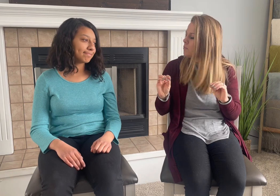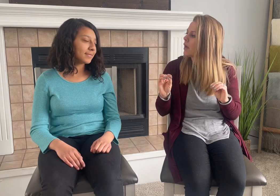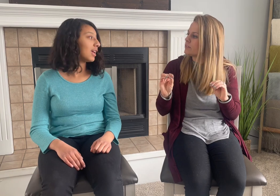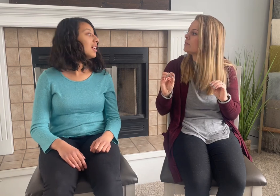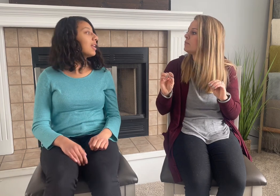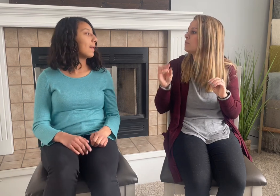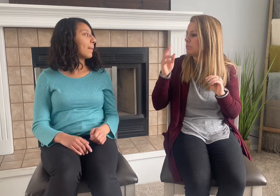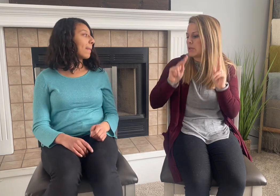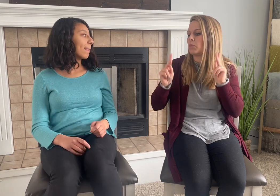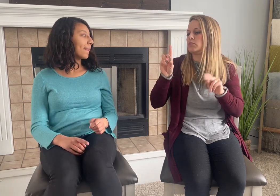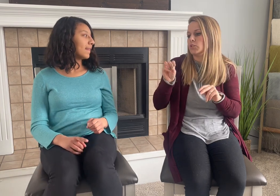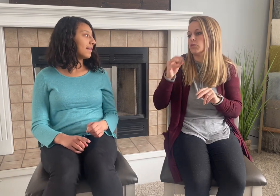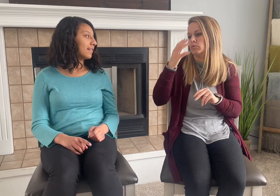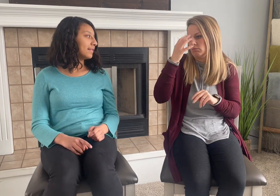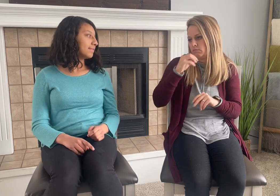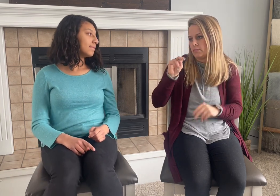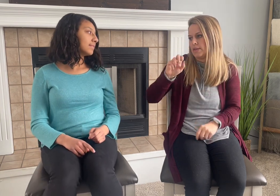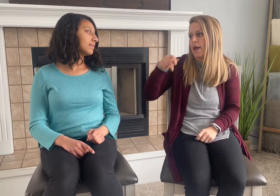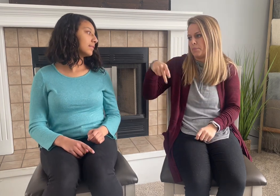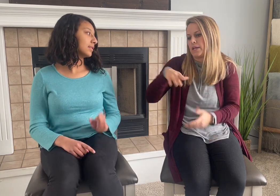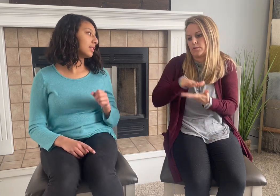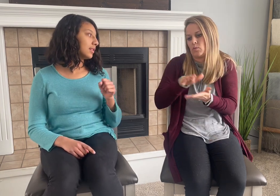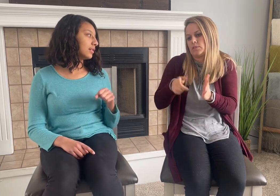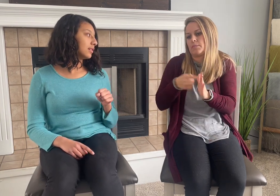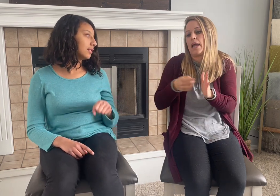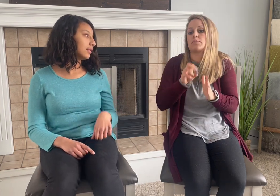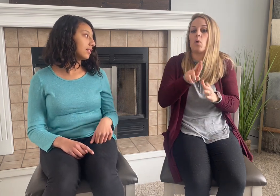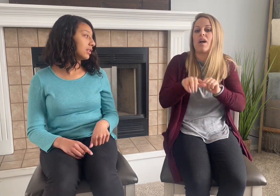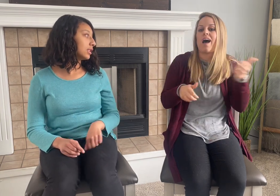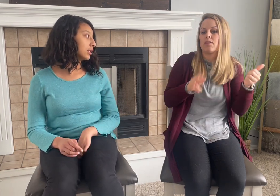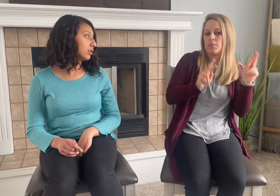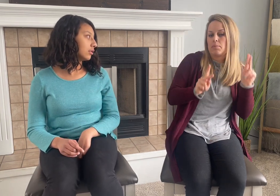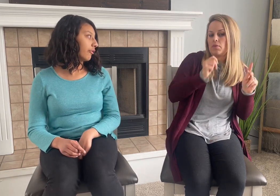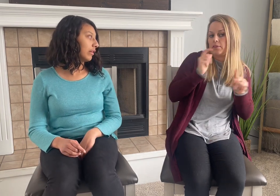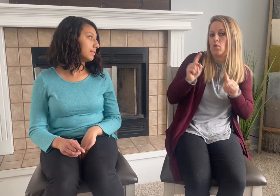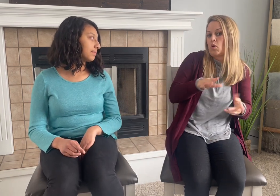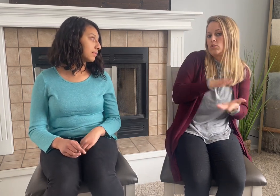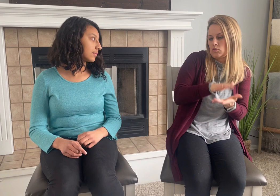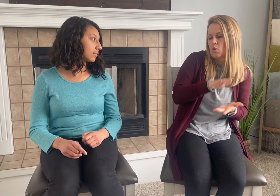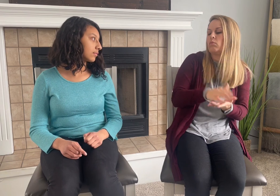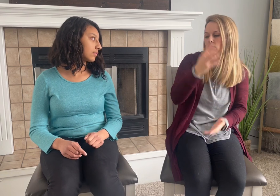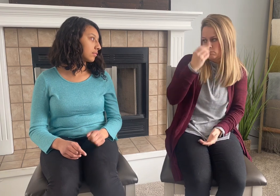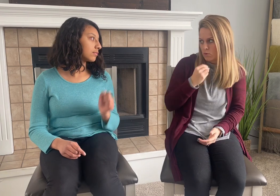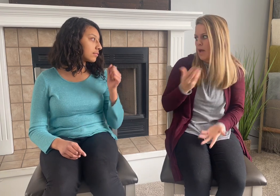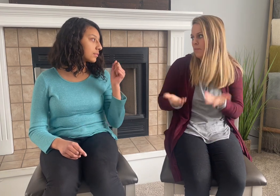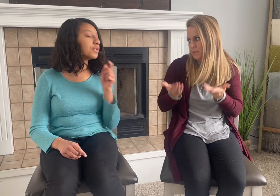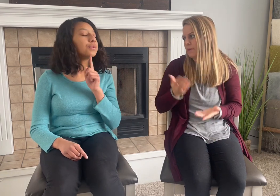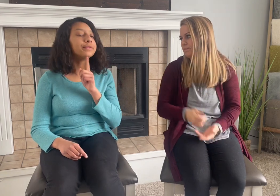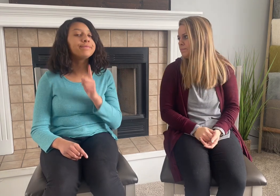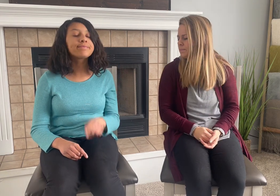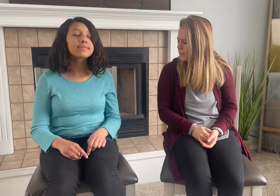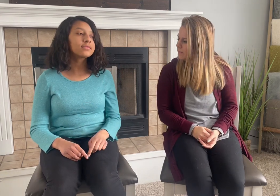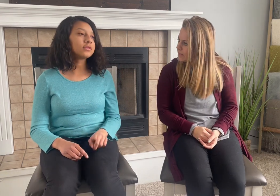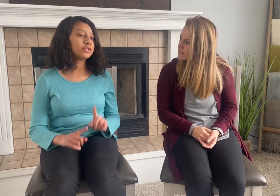but people do nap at school sometimes or other people that don't go to school. But yes.